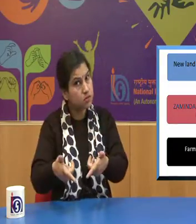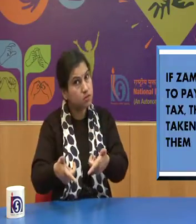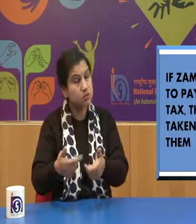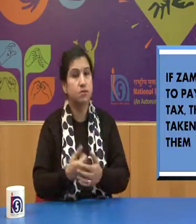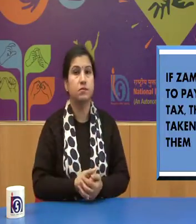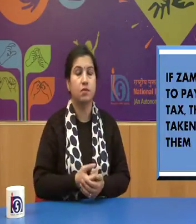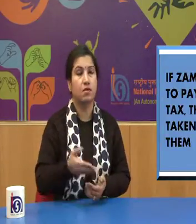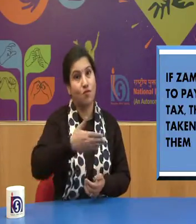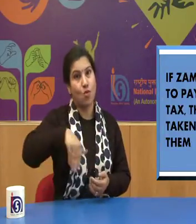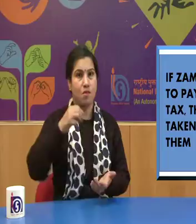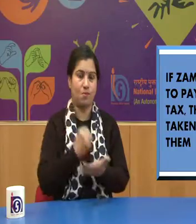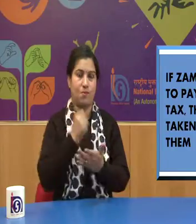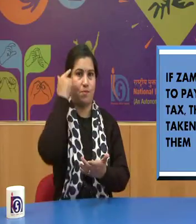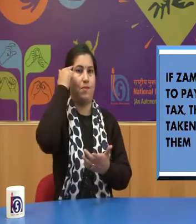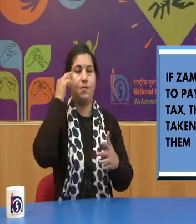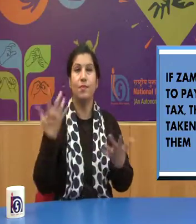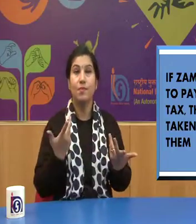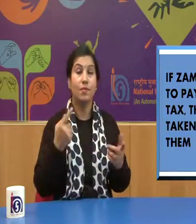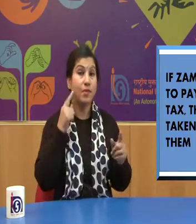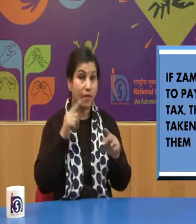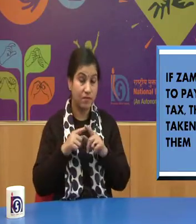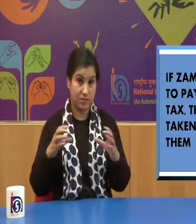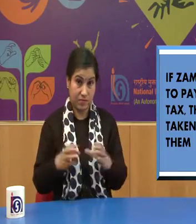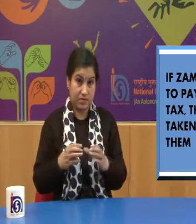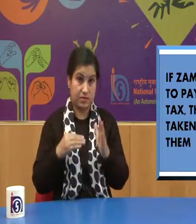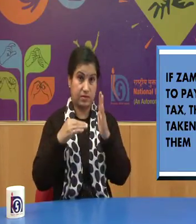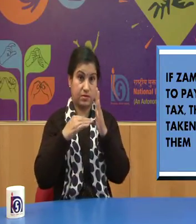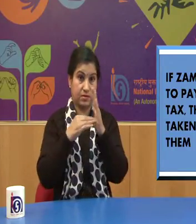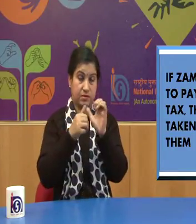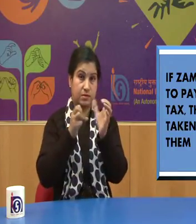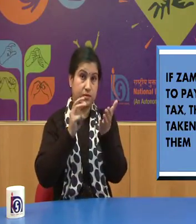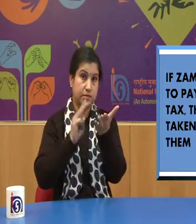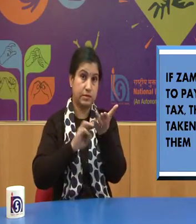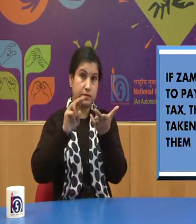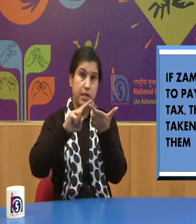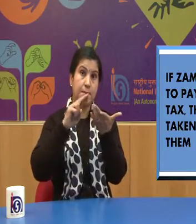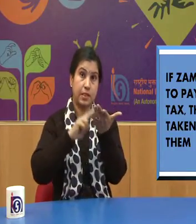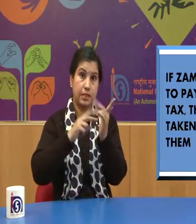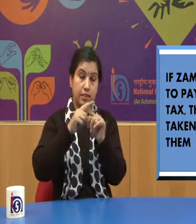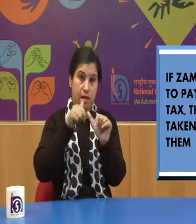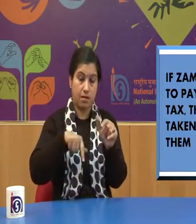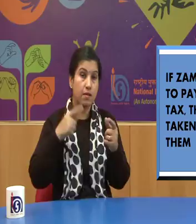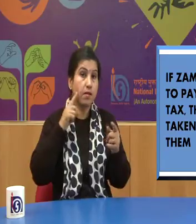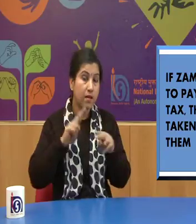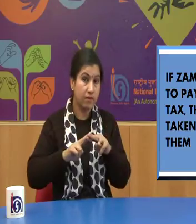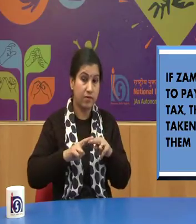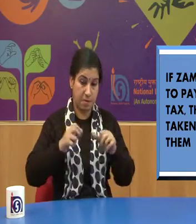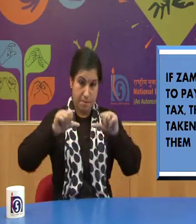We should also understand that in case the zamindars failed to pay the tax to the British,